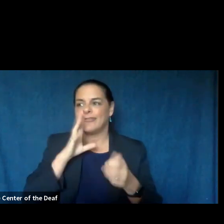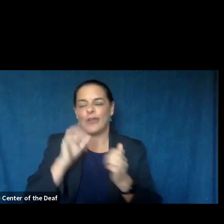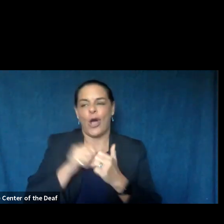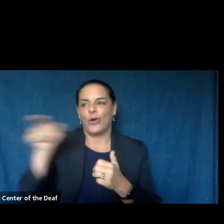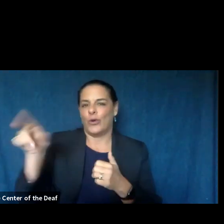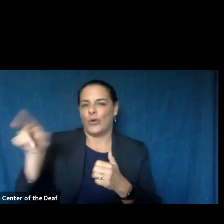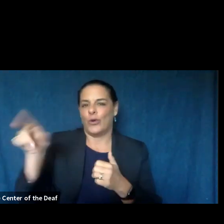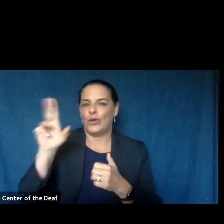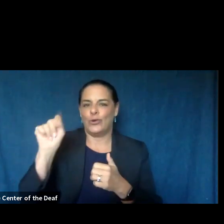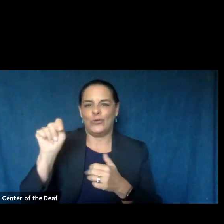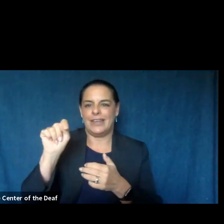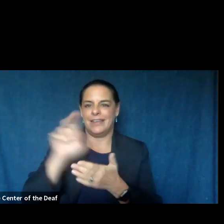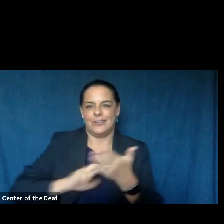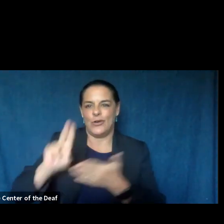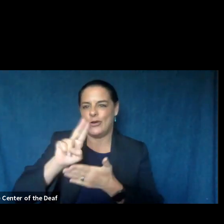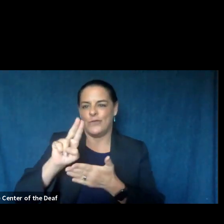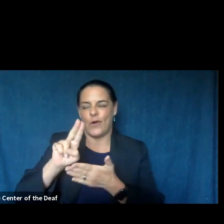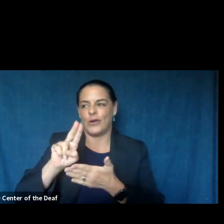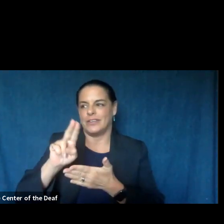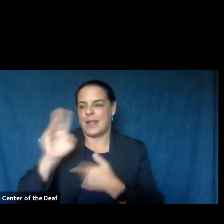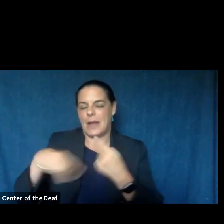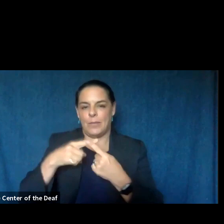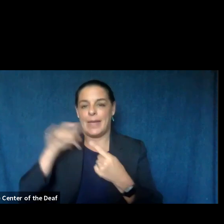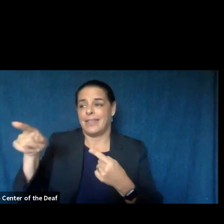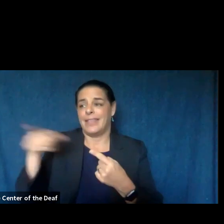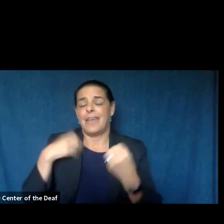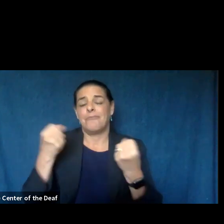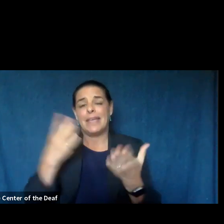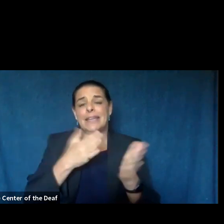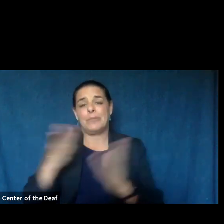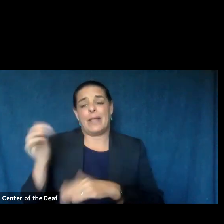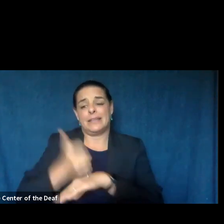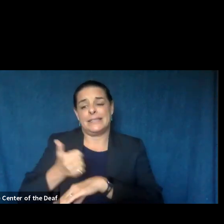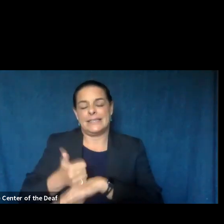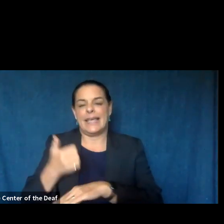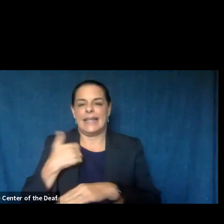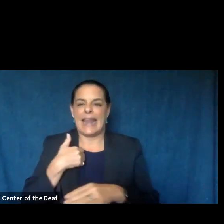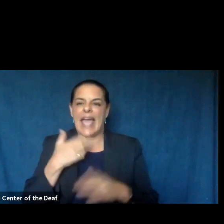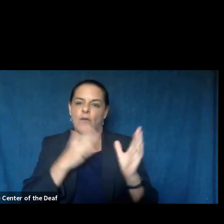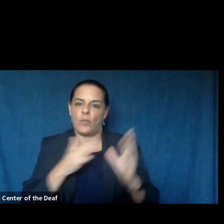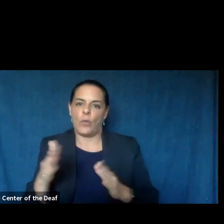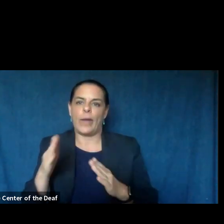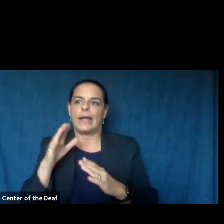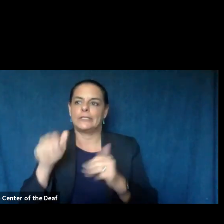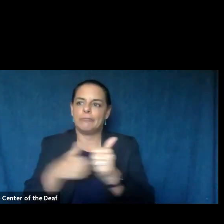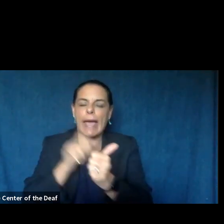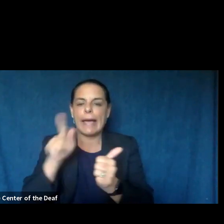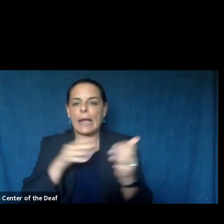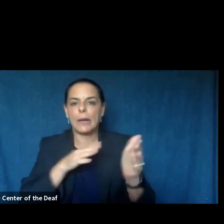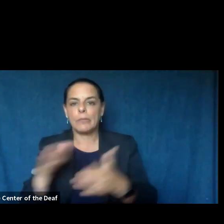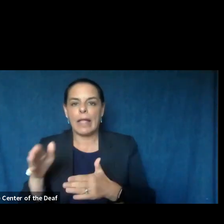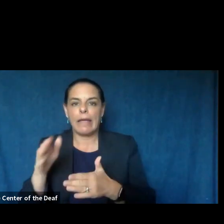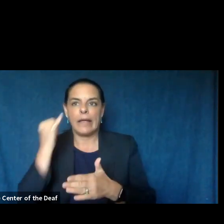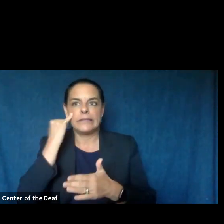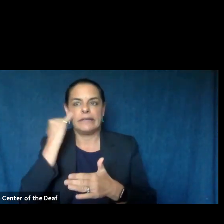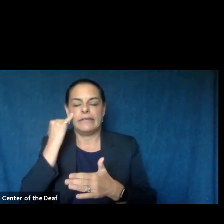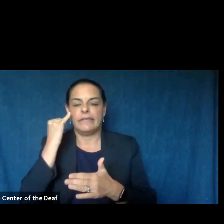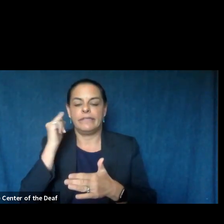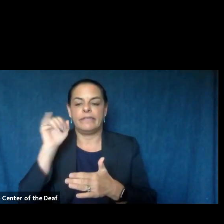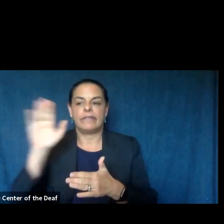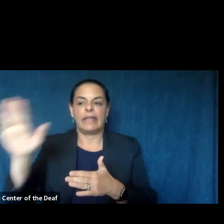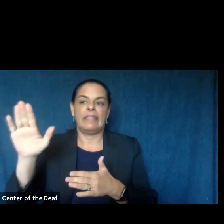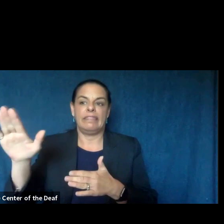plans in place, and would have preparations and backup plans for if their